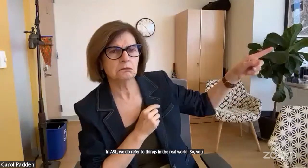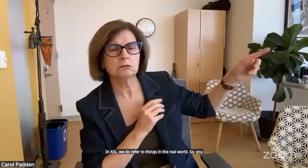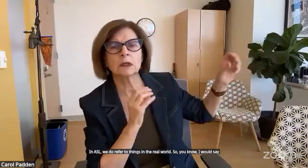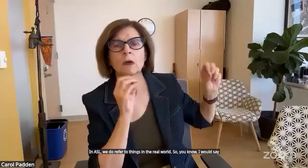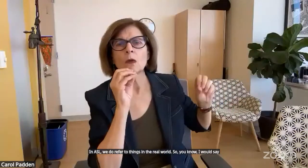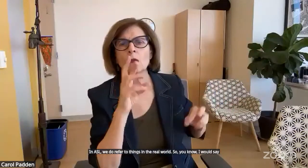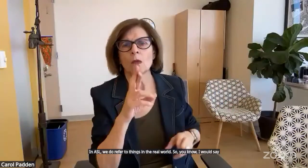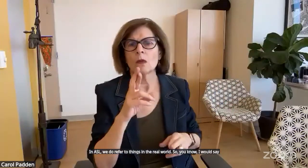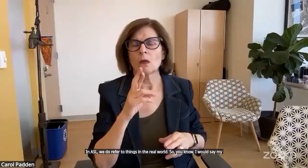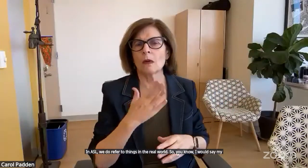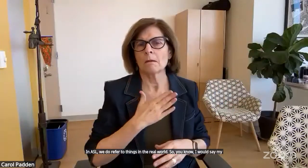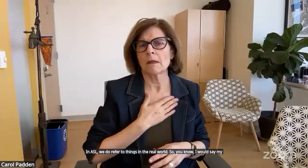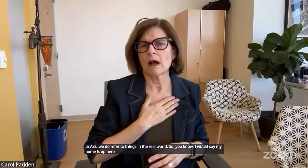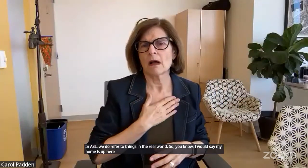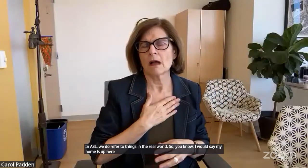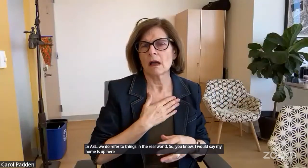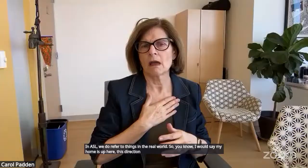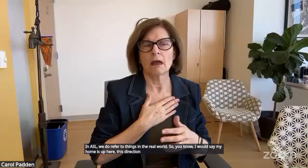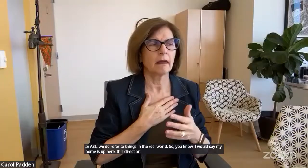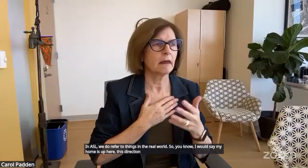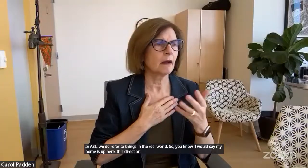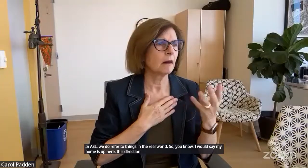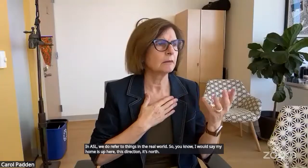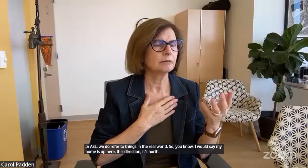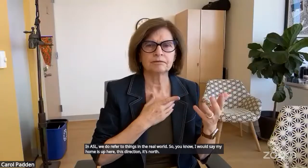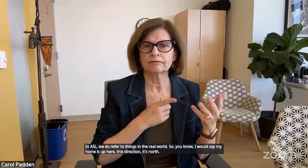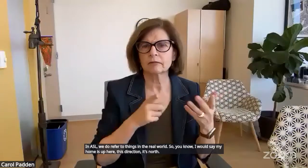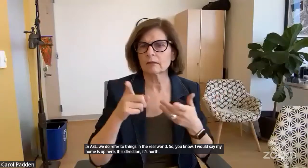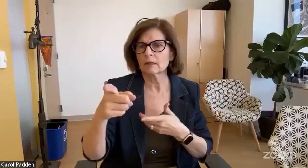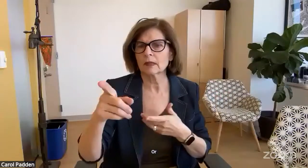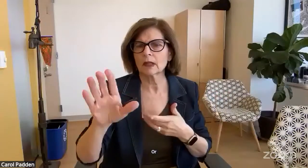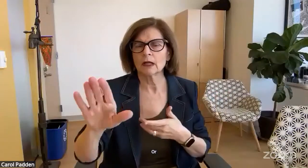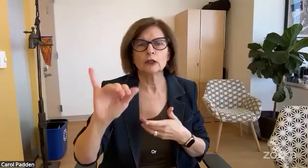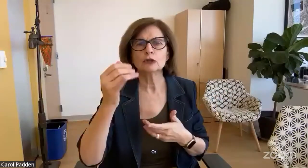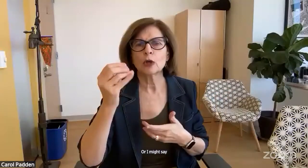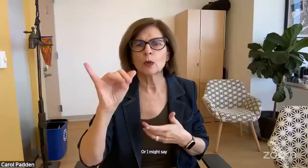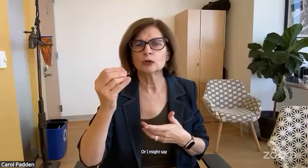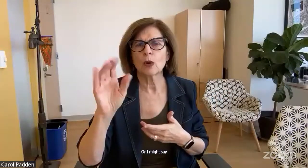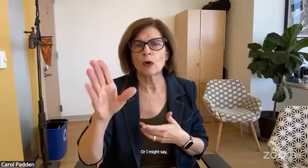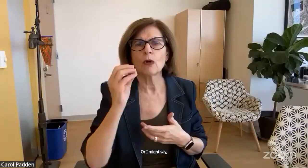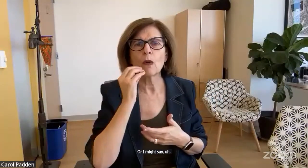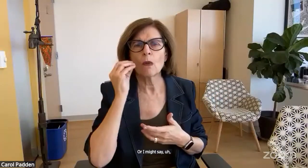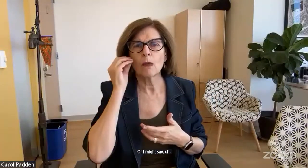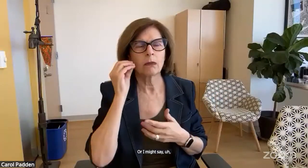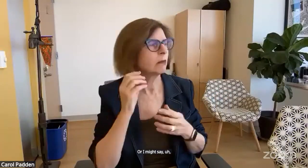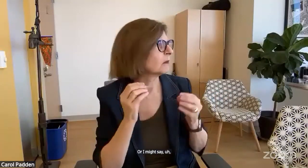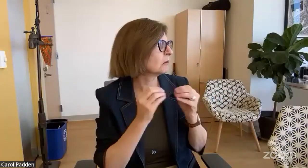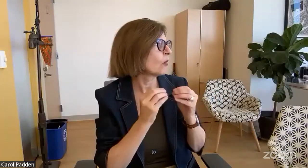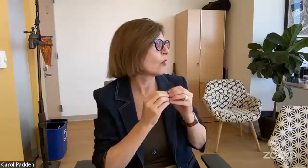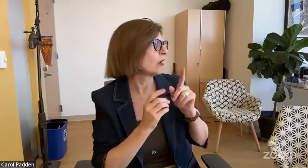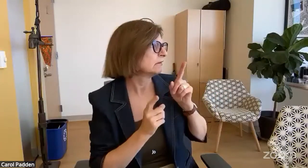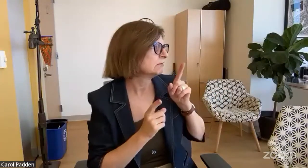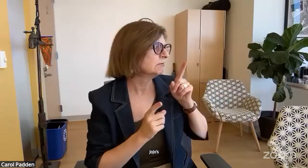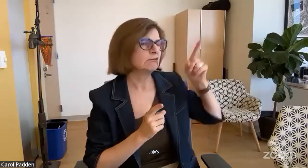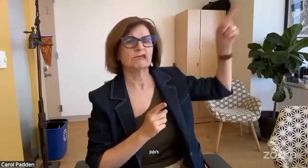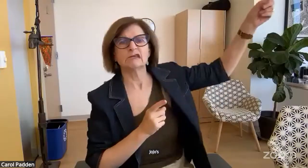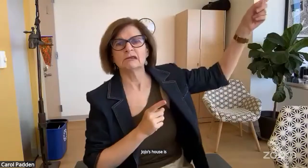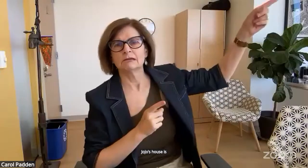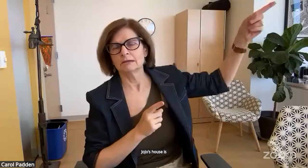my home is up here, this direction, it's north. Or I might say JoJo's house is more